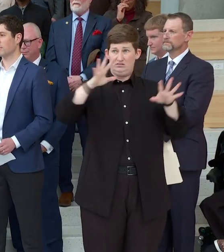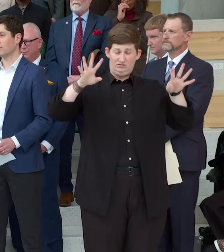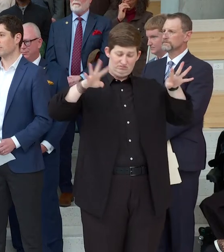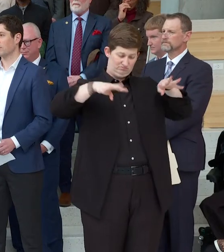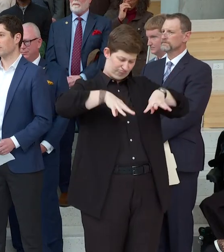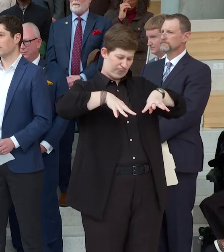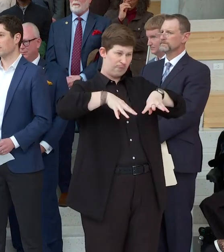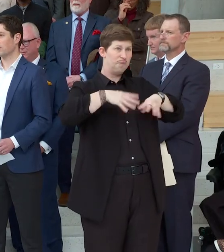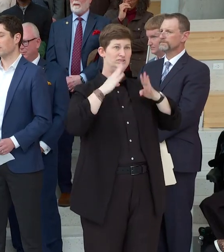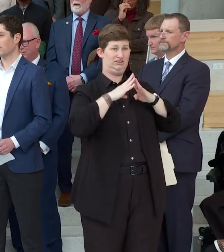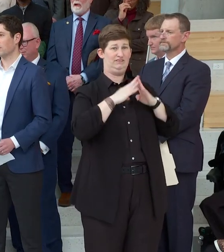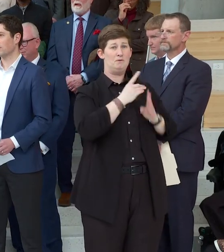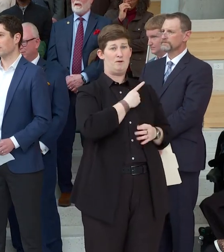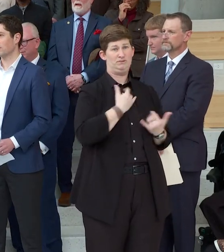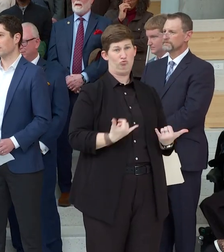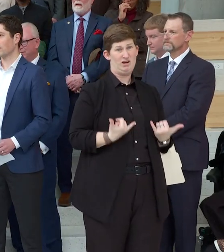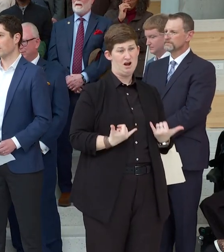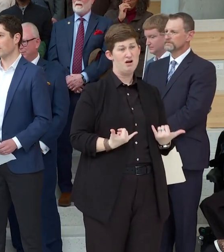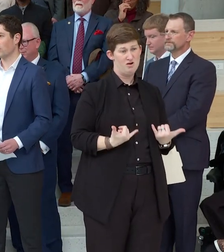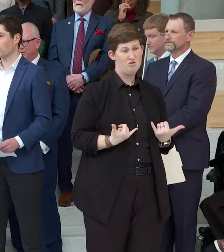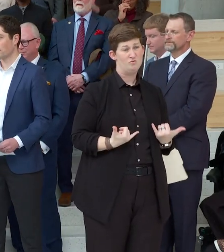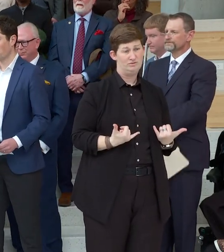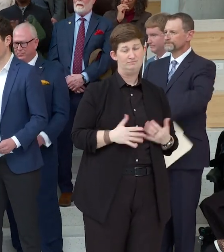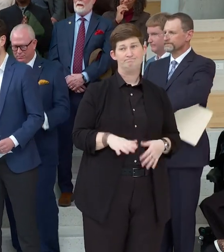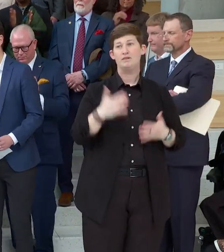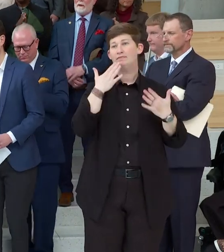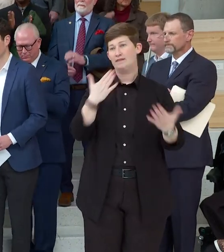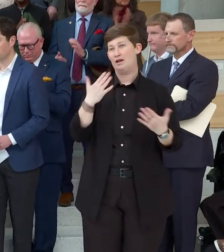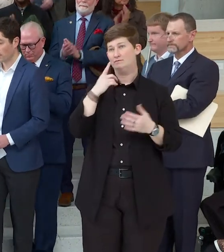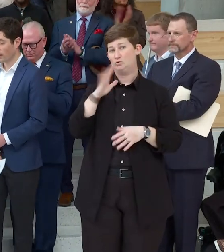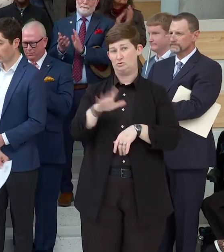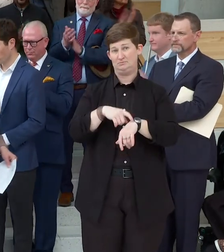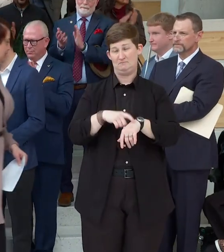doing. So thank you for your time.